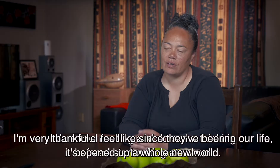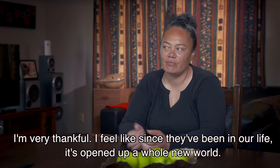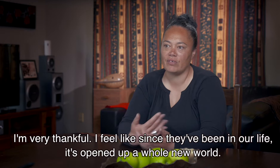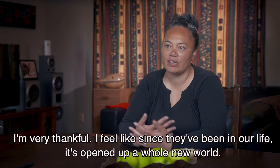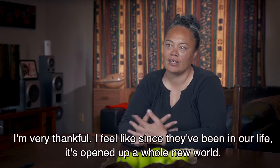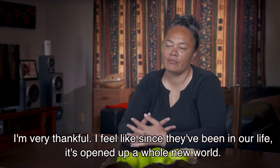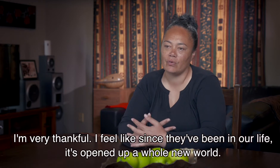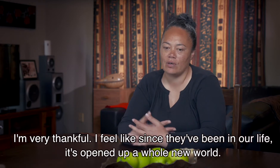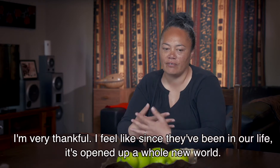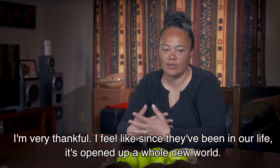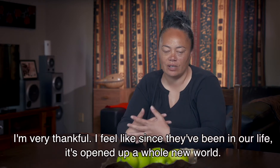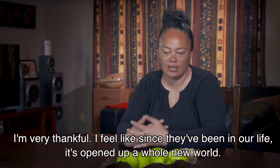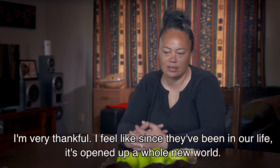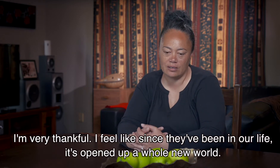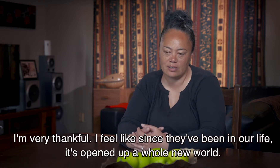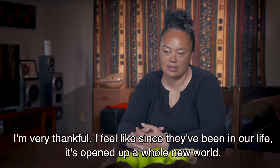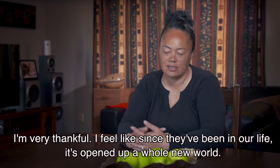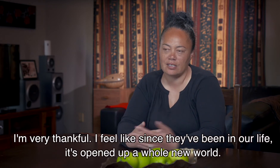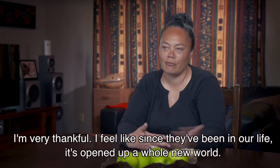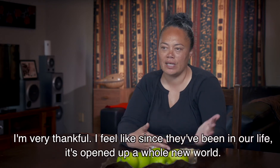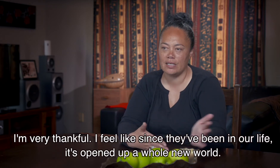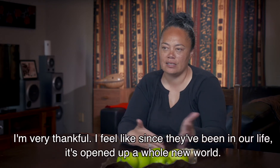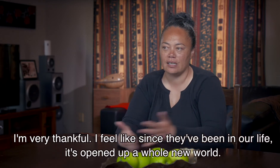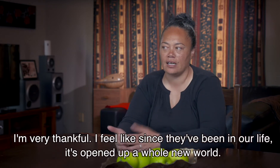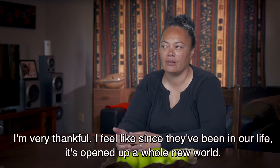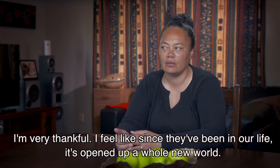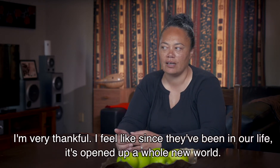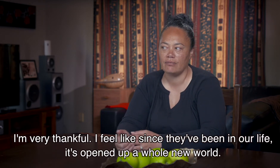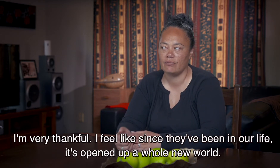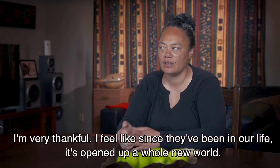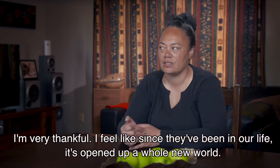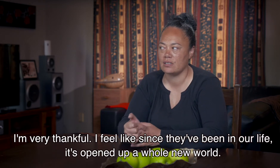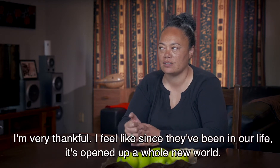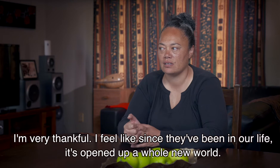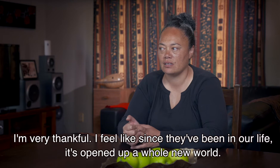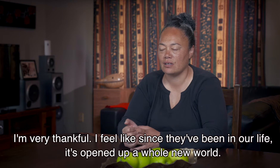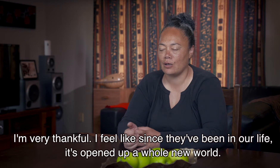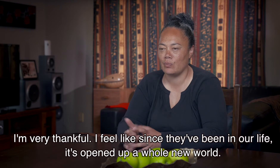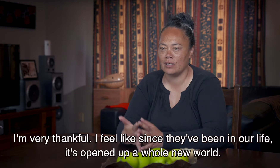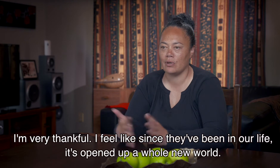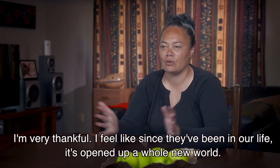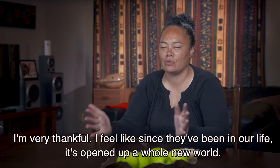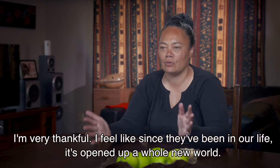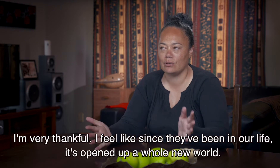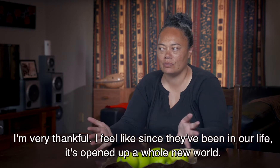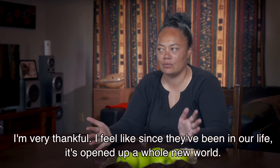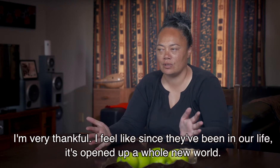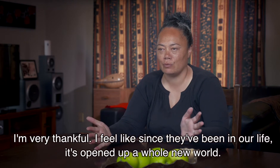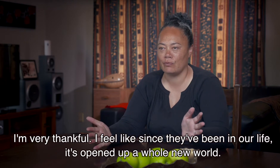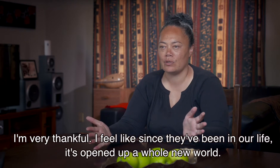I'm very thankful. I feel like since they've been in our life, it's opened up a whole new world. You know, we've learnt